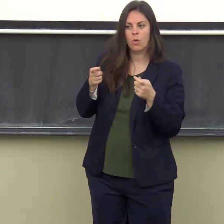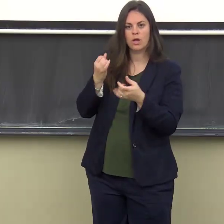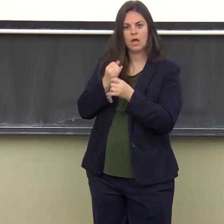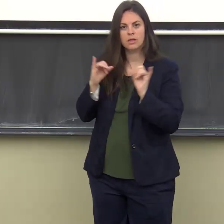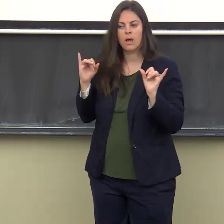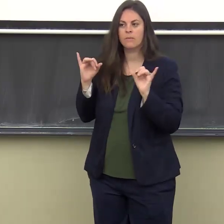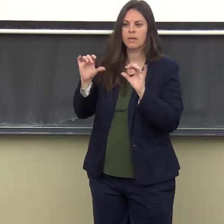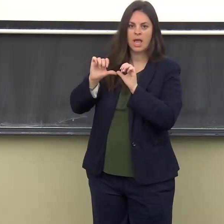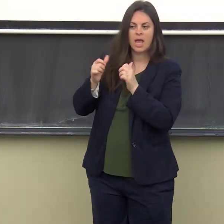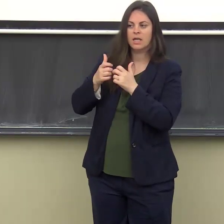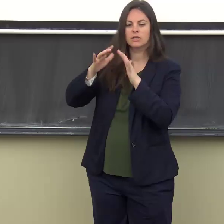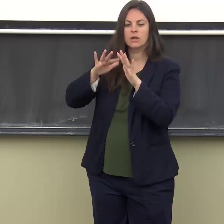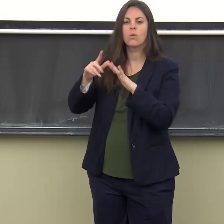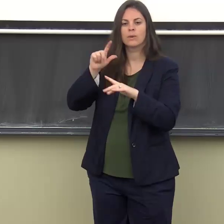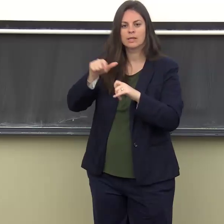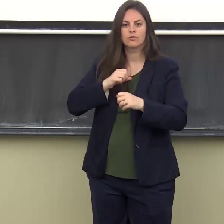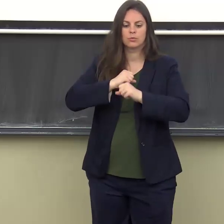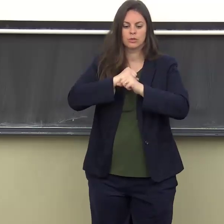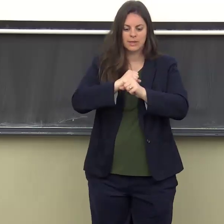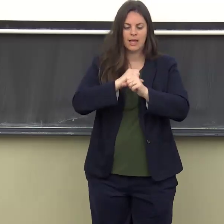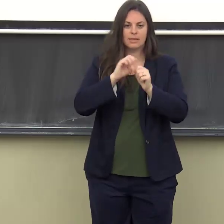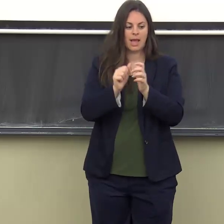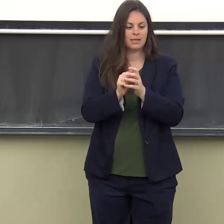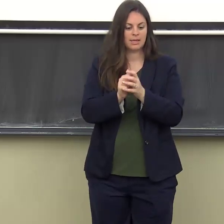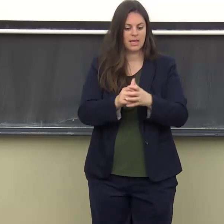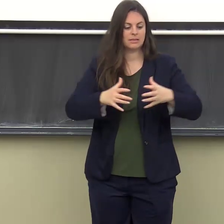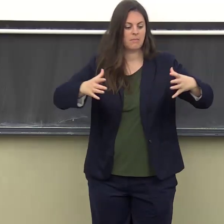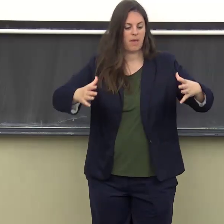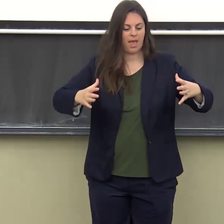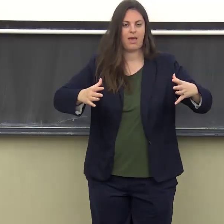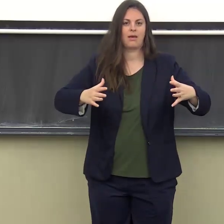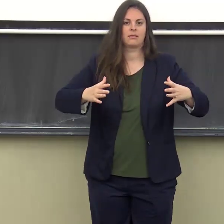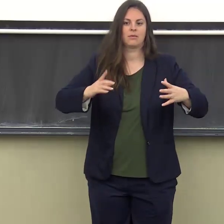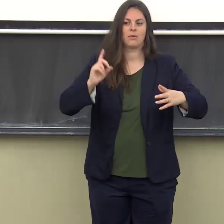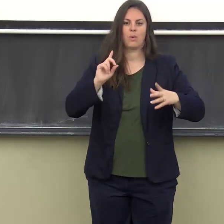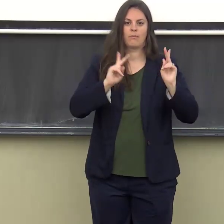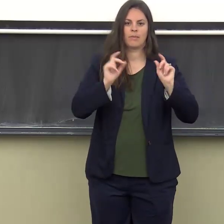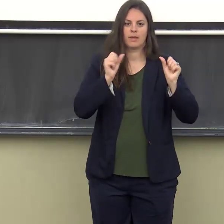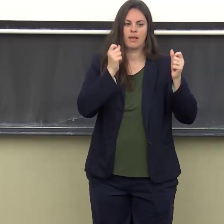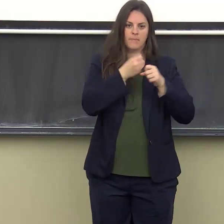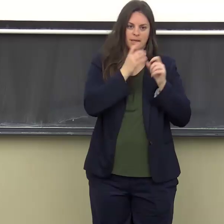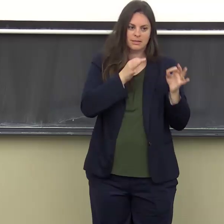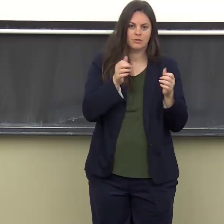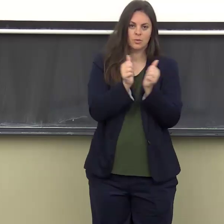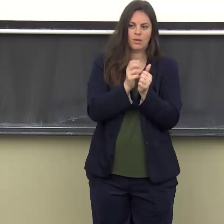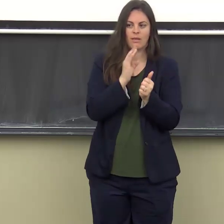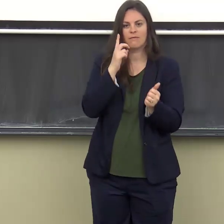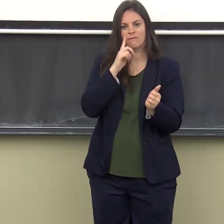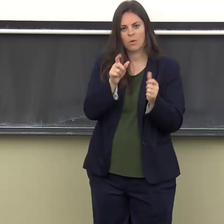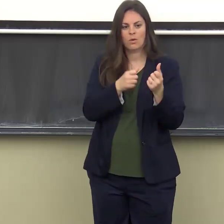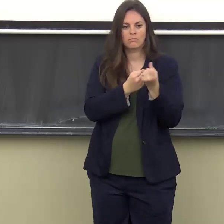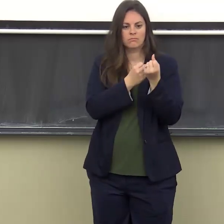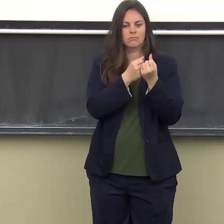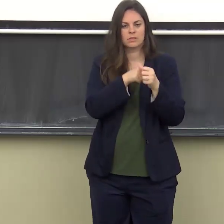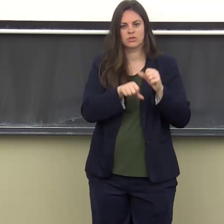and expand the places where people make decisions with and for each other. And so I just want to like throw that out in case that distinction